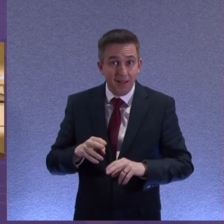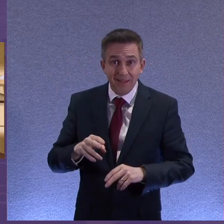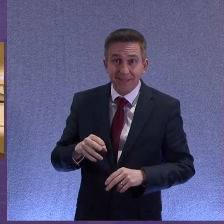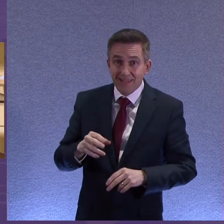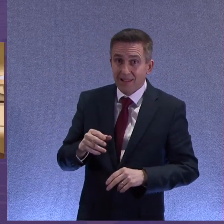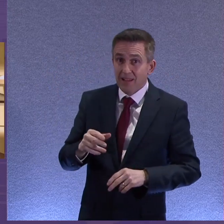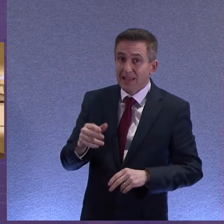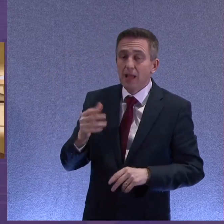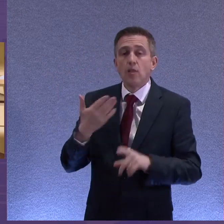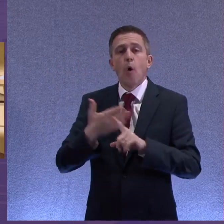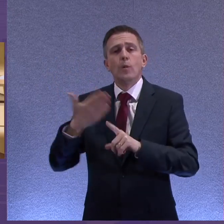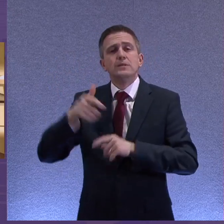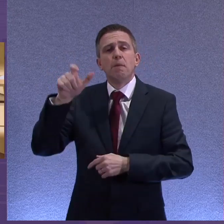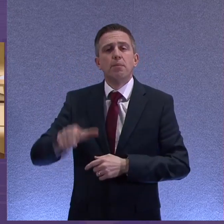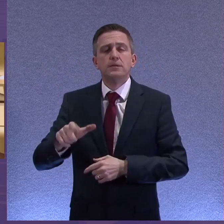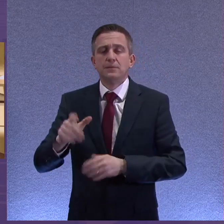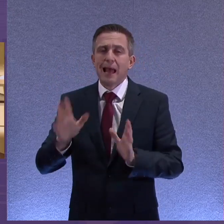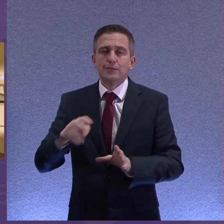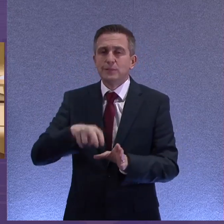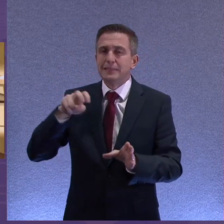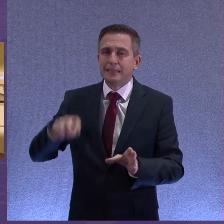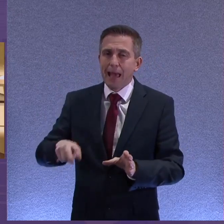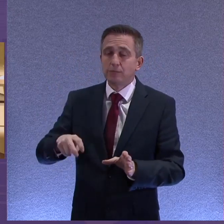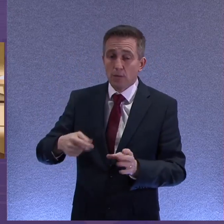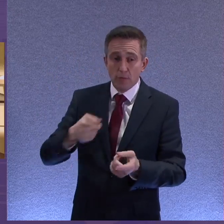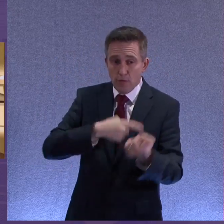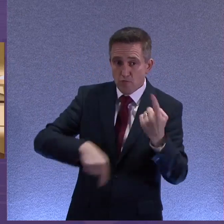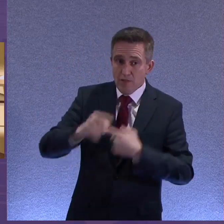except the oldest member of the household. And